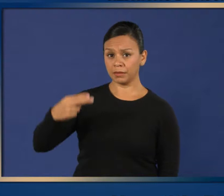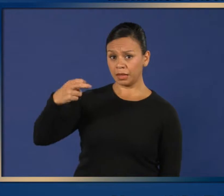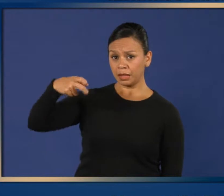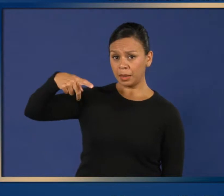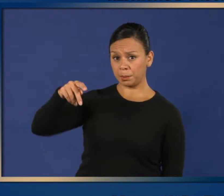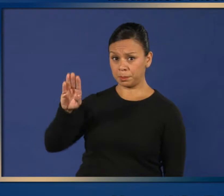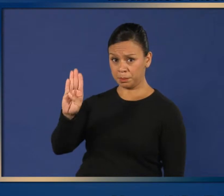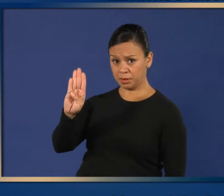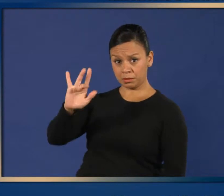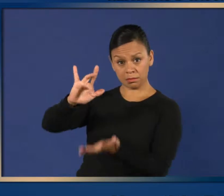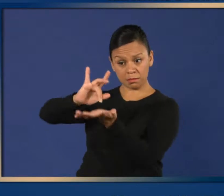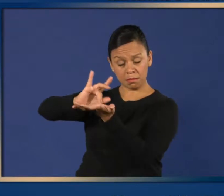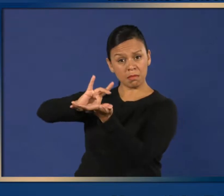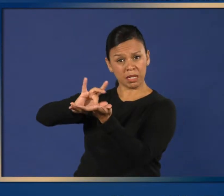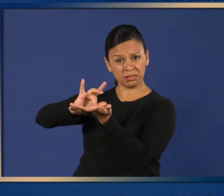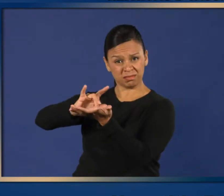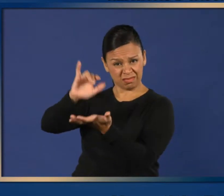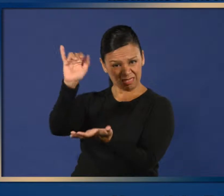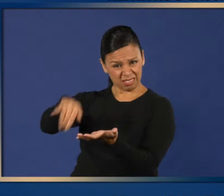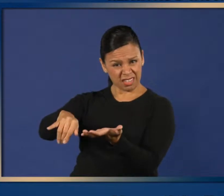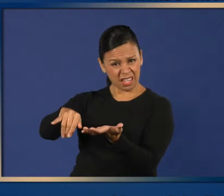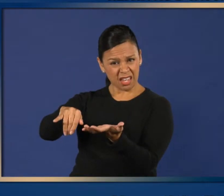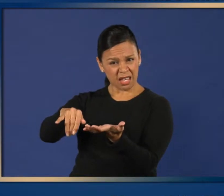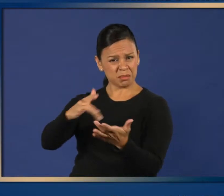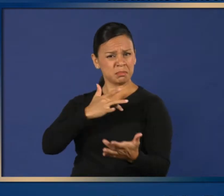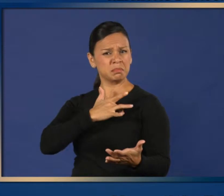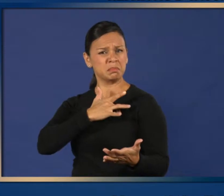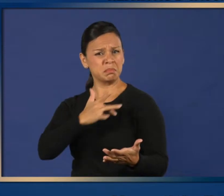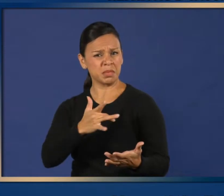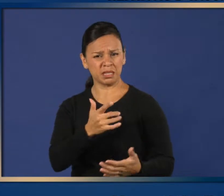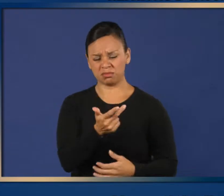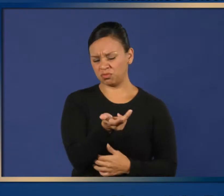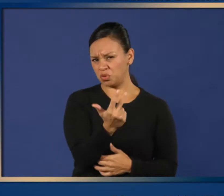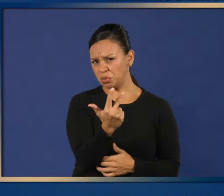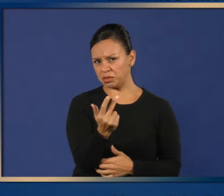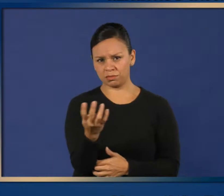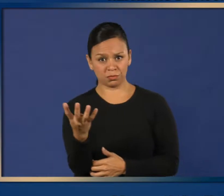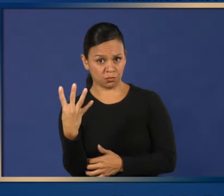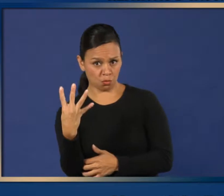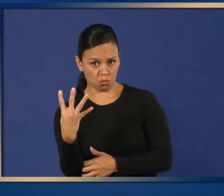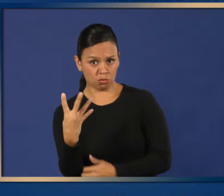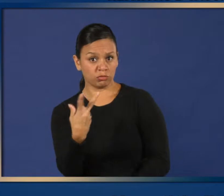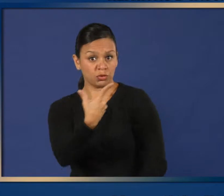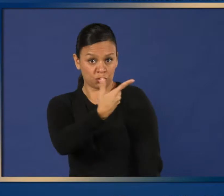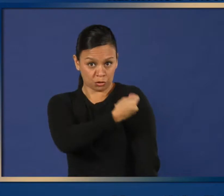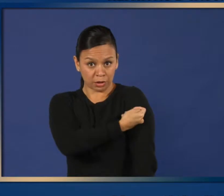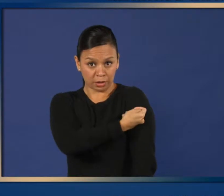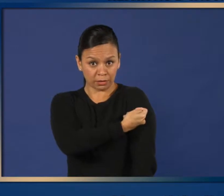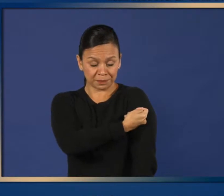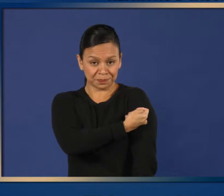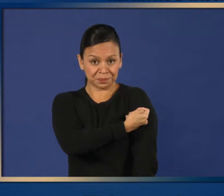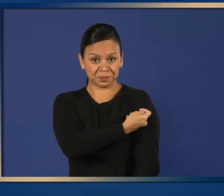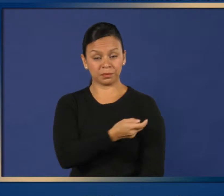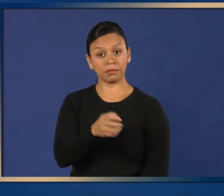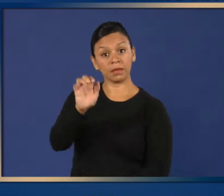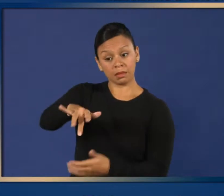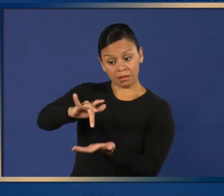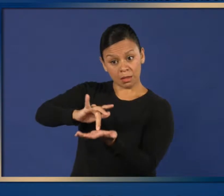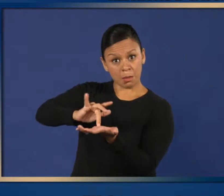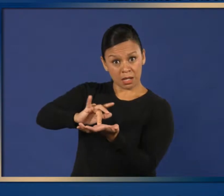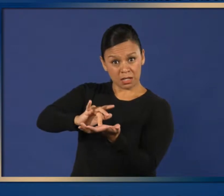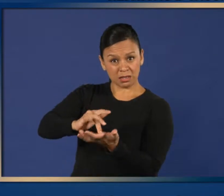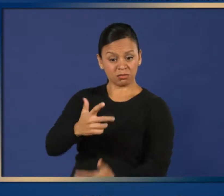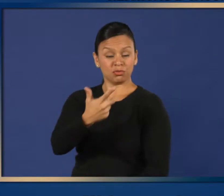Hepatitis B vaccine is usually given as a series of 3 or 4 shots. This